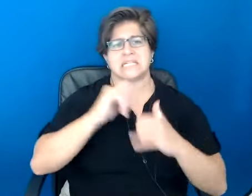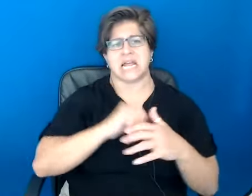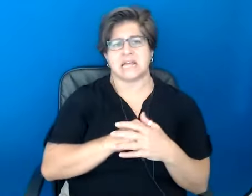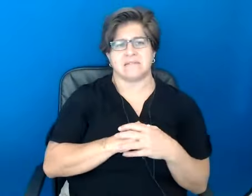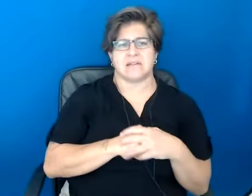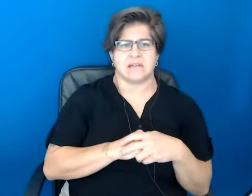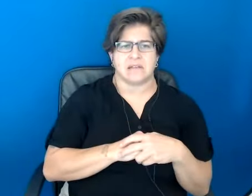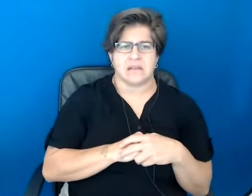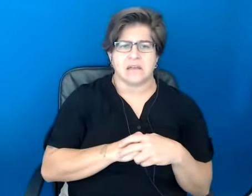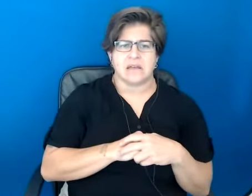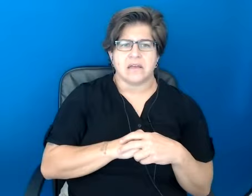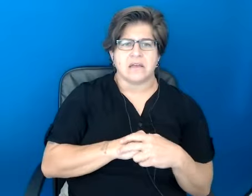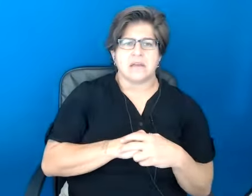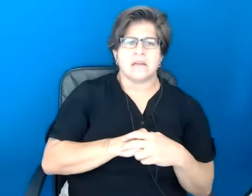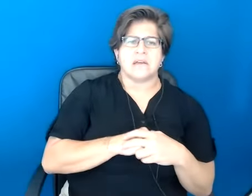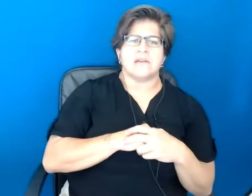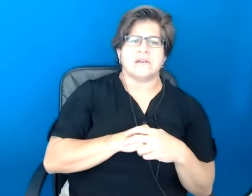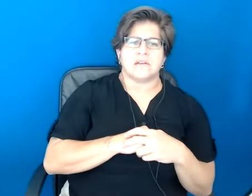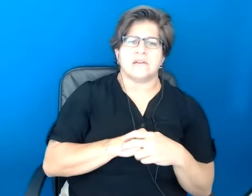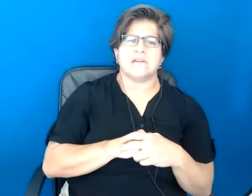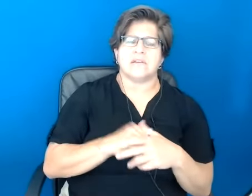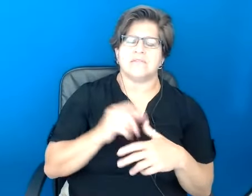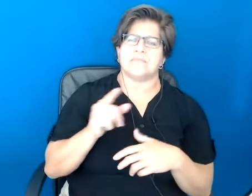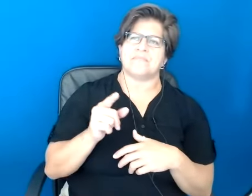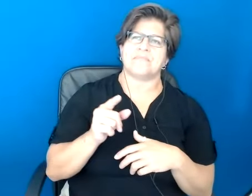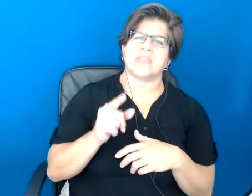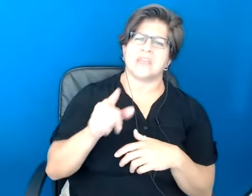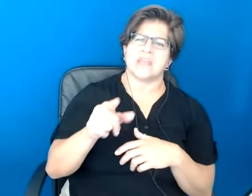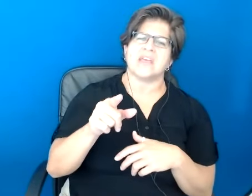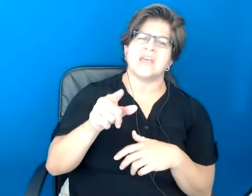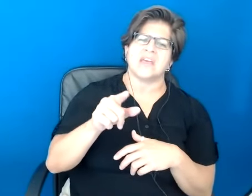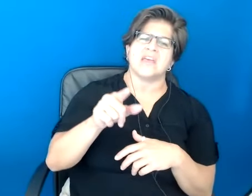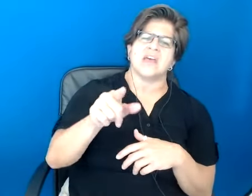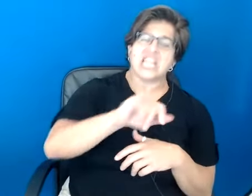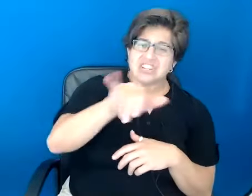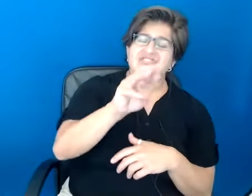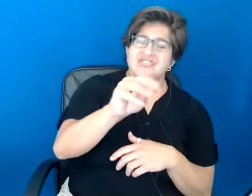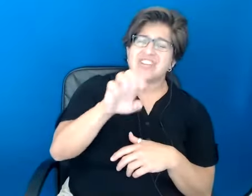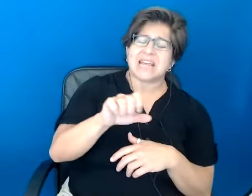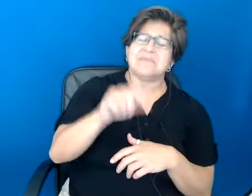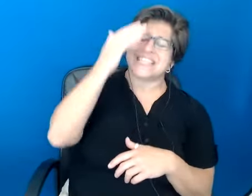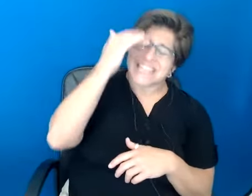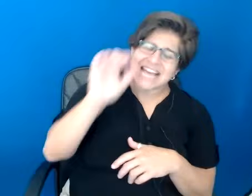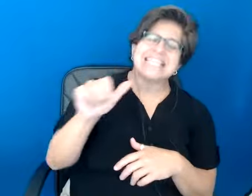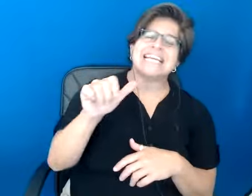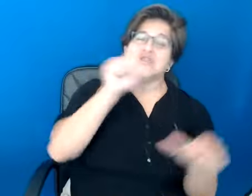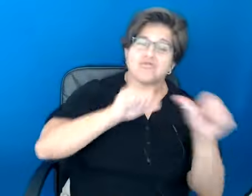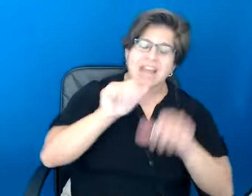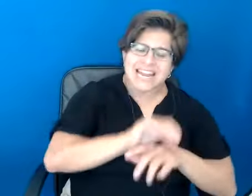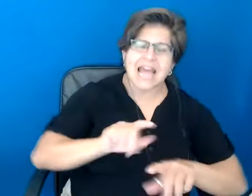look, Ken, we all make mistakes. Don't bother about it. And on that night, I remember, she says, where's James? Now, going for